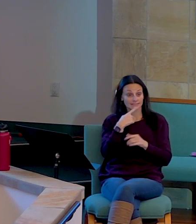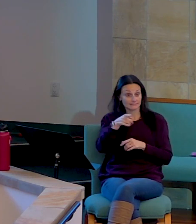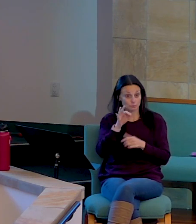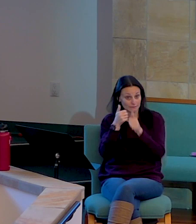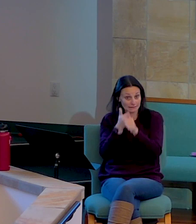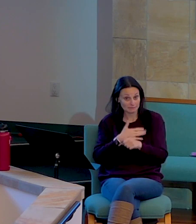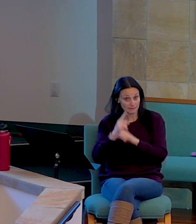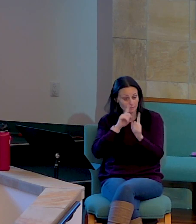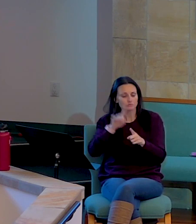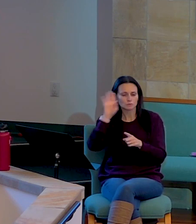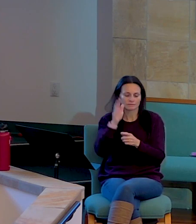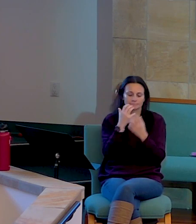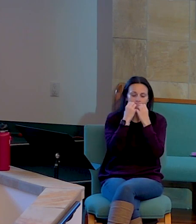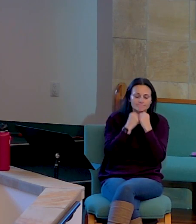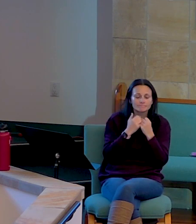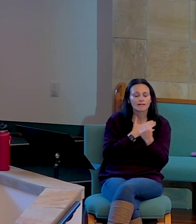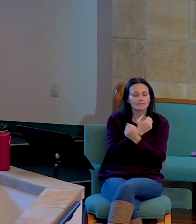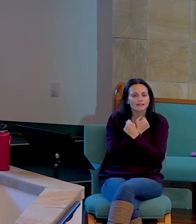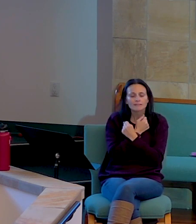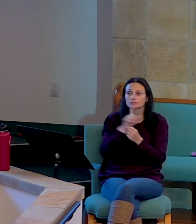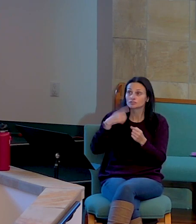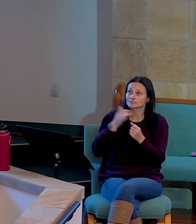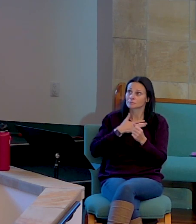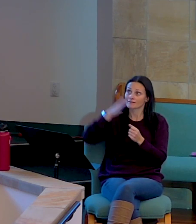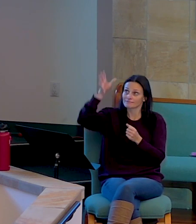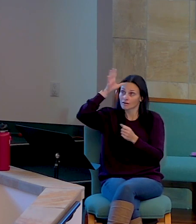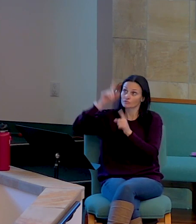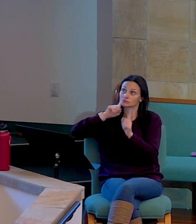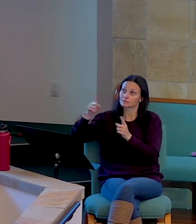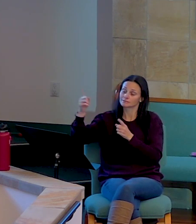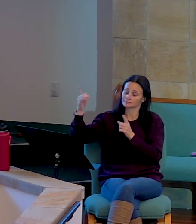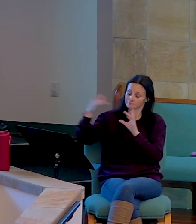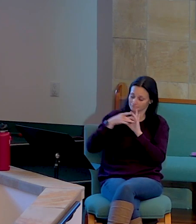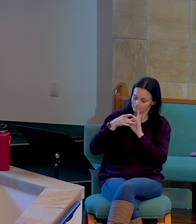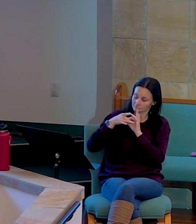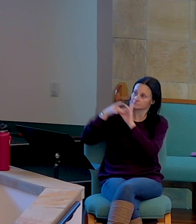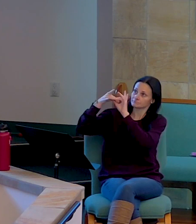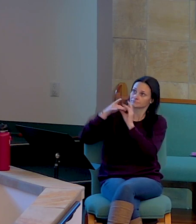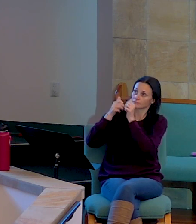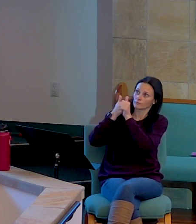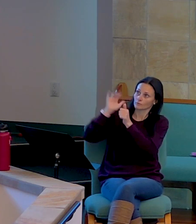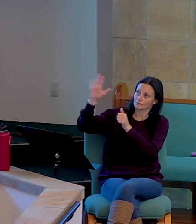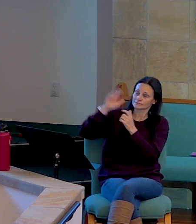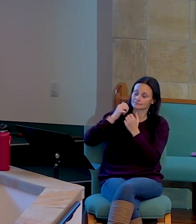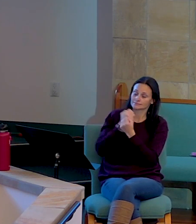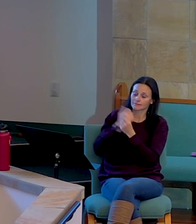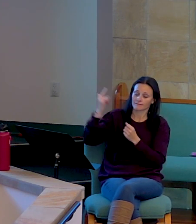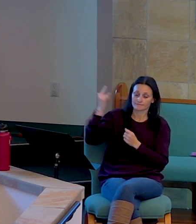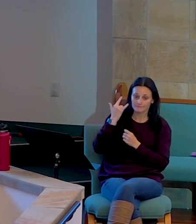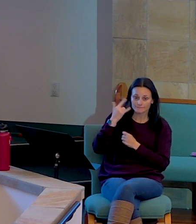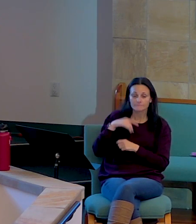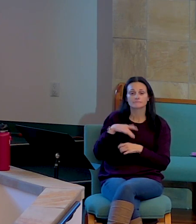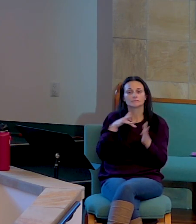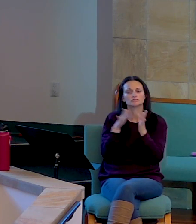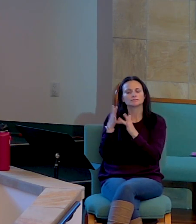commandments, you will abide in my love, just as I have kept my Father's commandments and abide in his love. Jesus